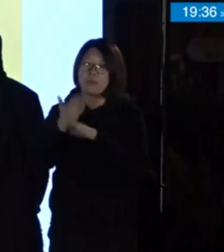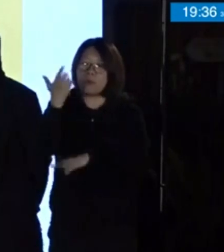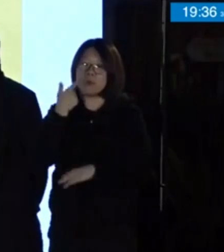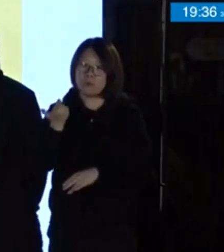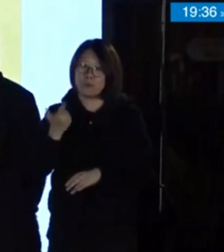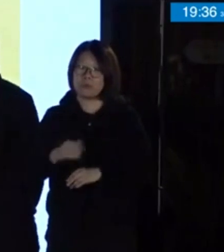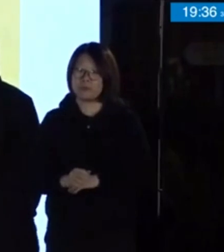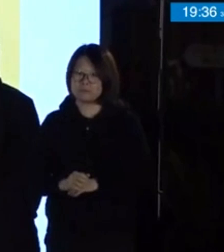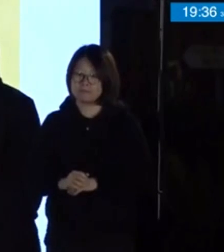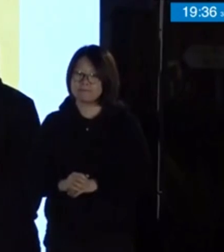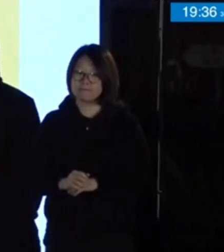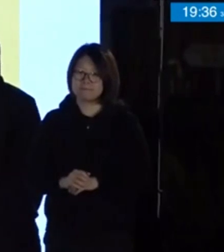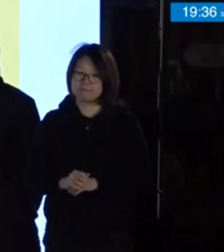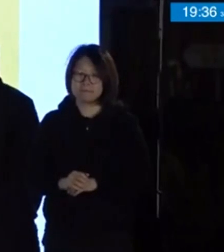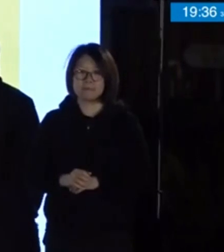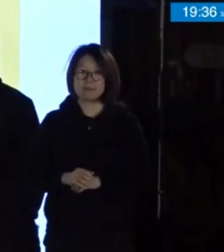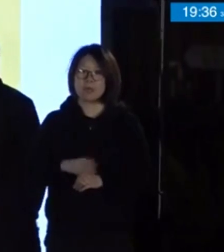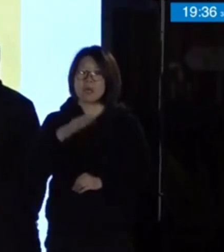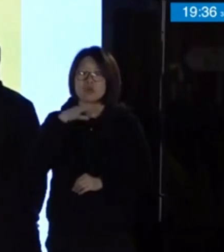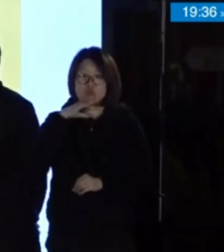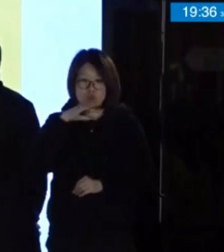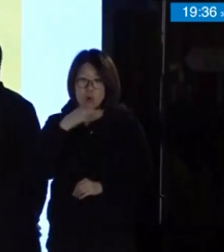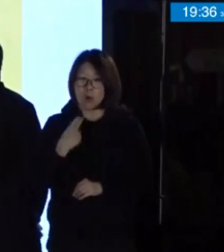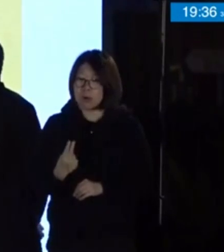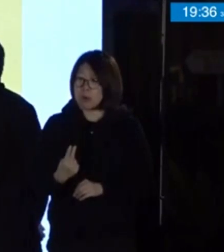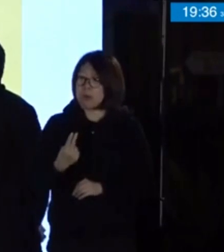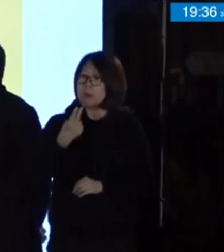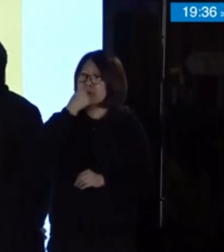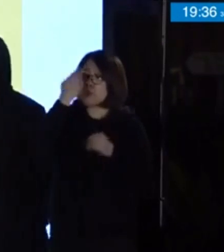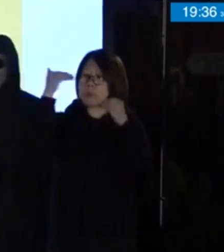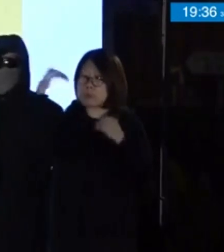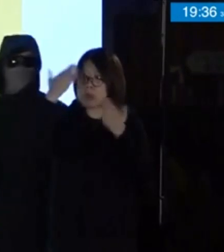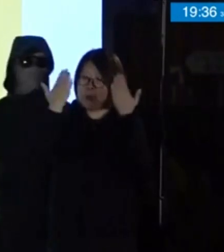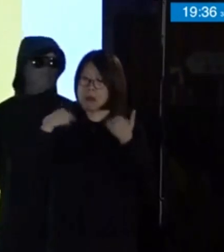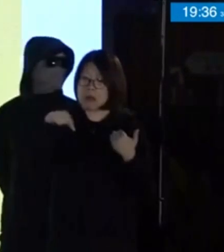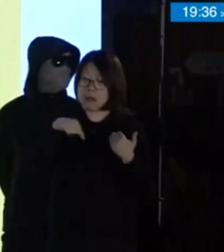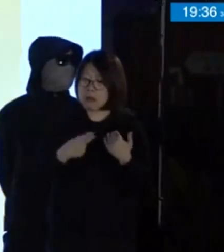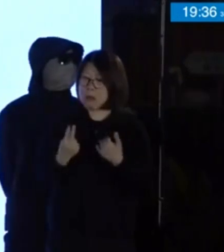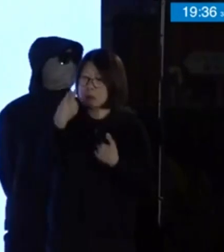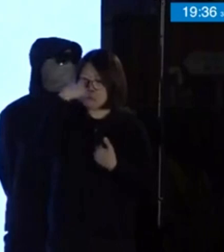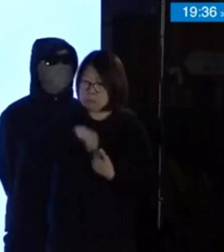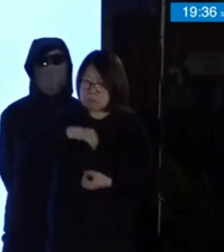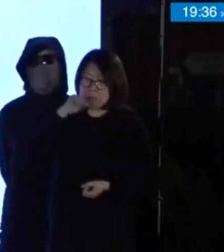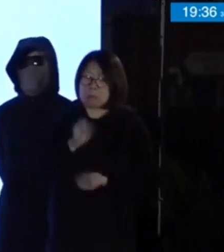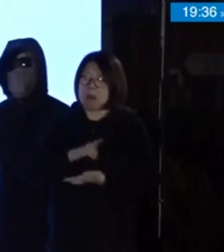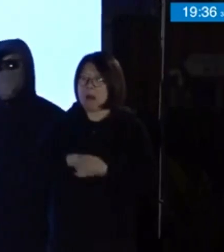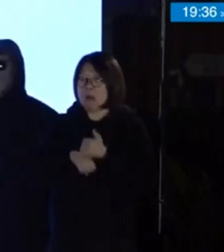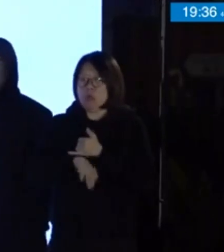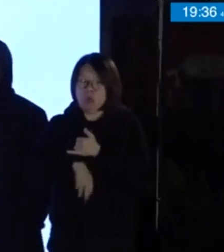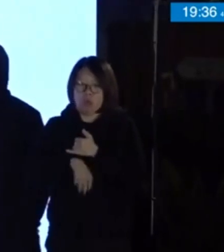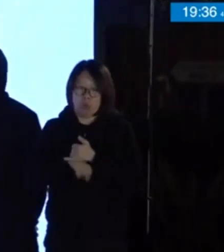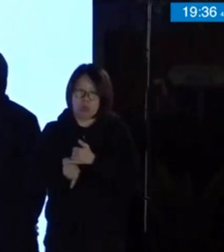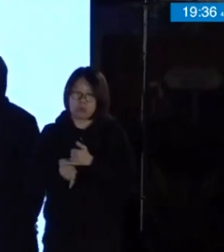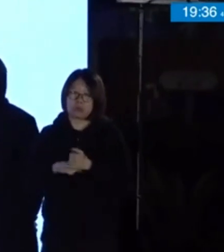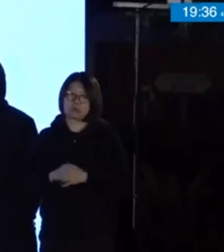of excessive amounts of cyanide may lead to symptoms and diarrhea. Second, results indicate that a number of